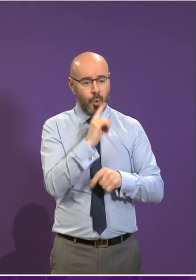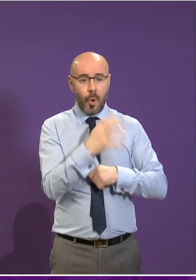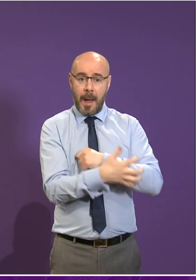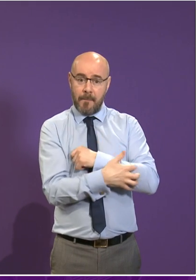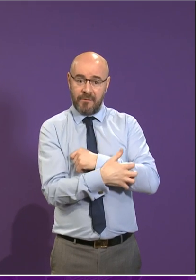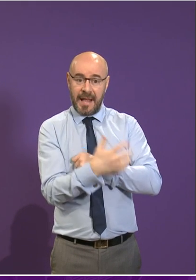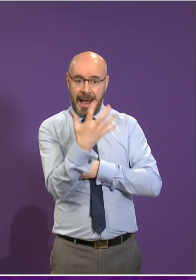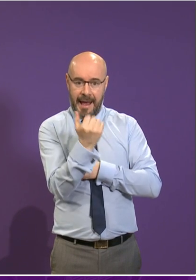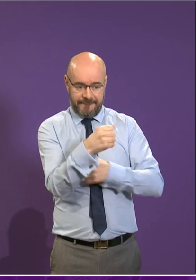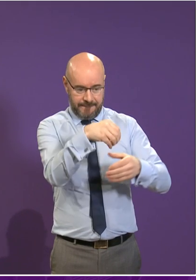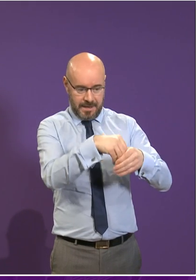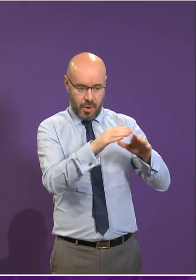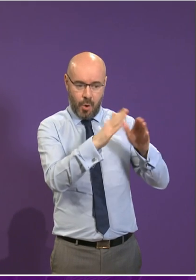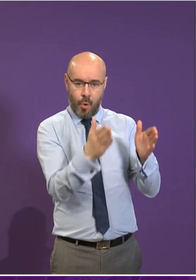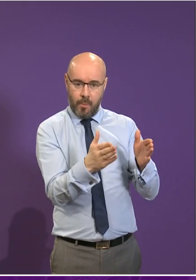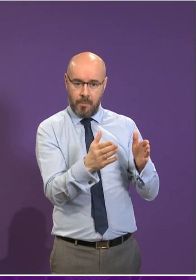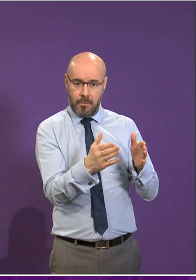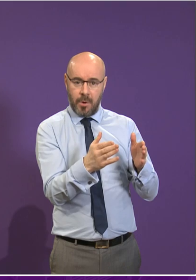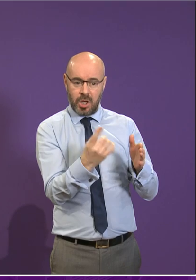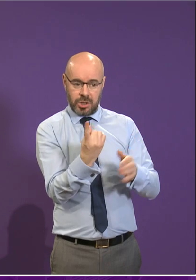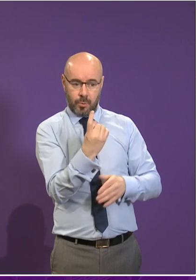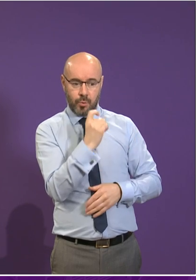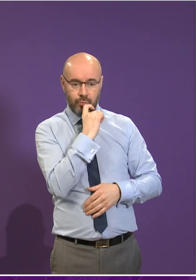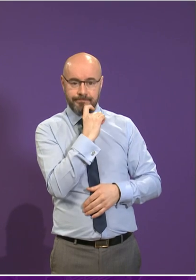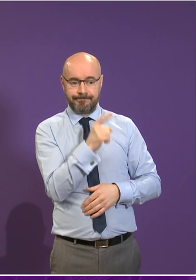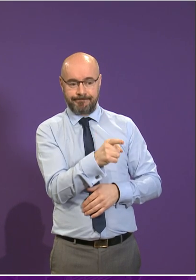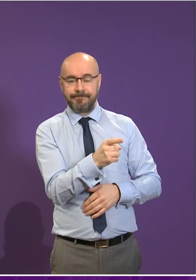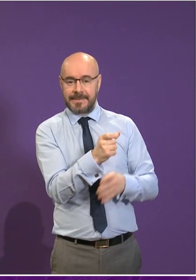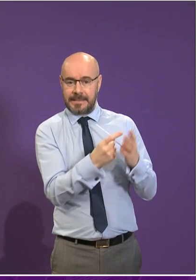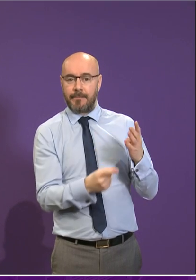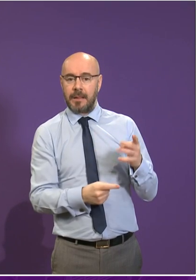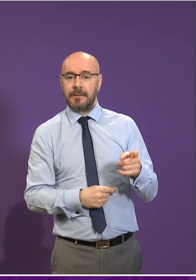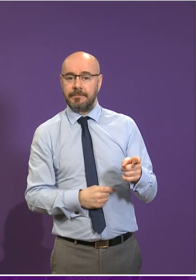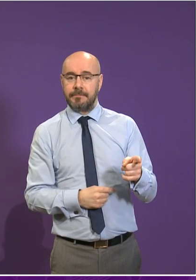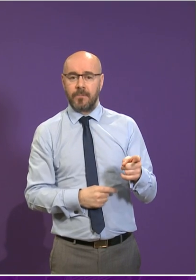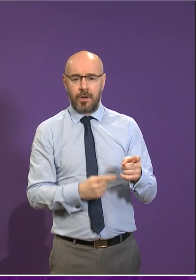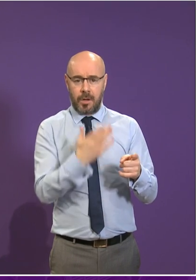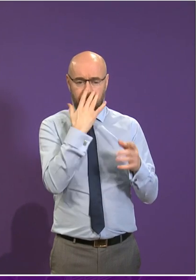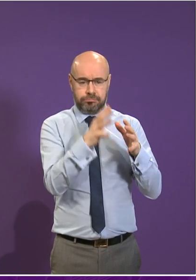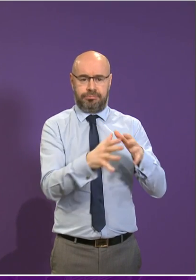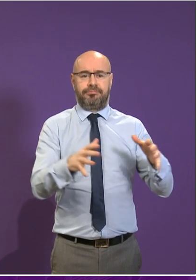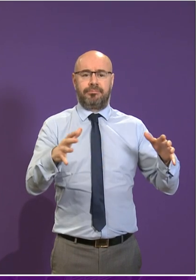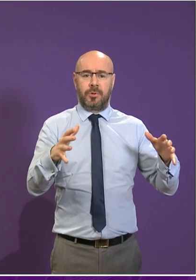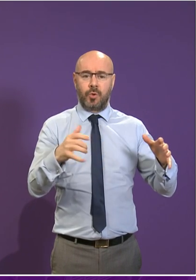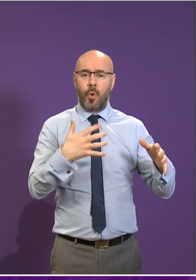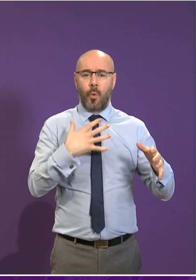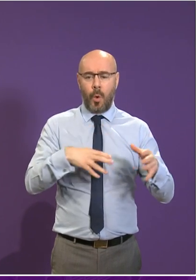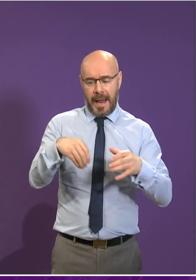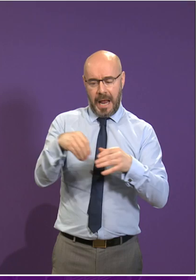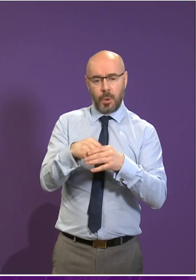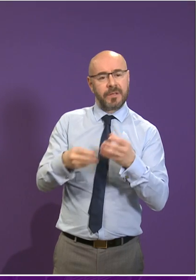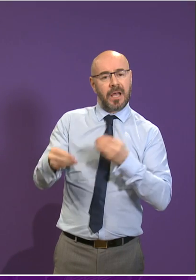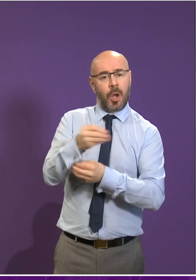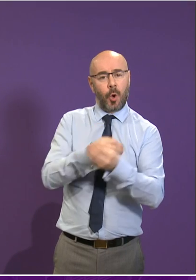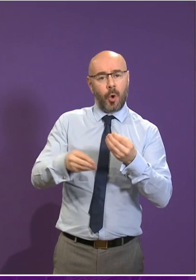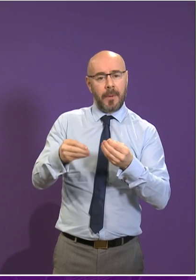with a disability. I think that's a figure, and that's a huge proportion. So in order to have that inclusive economy that we want, we have to